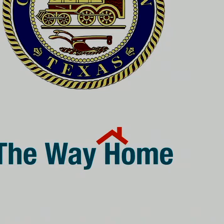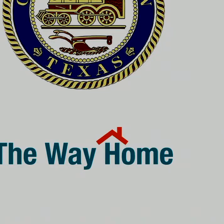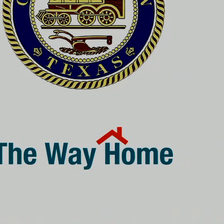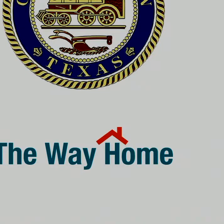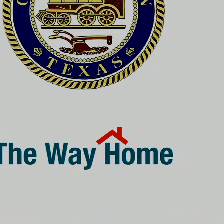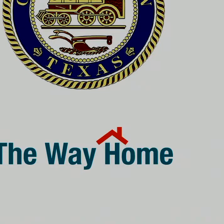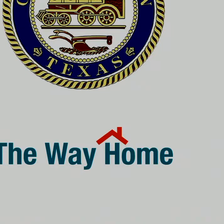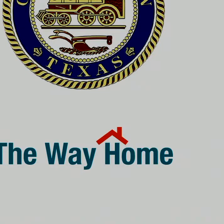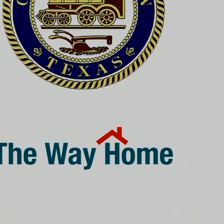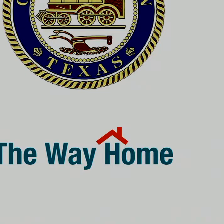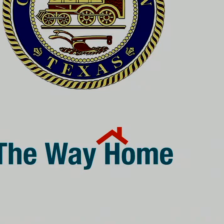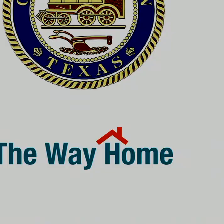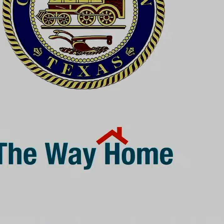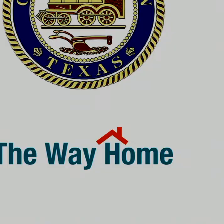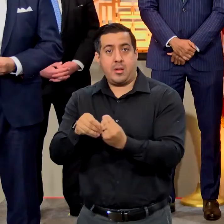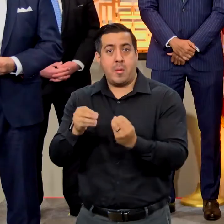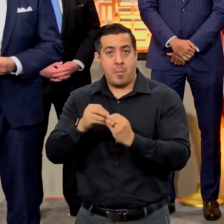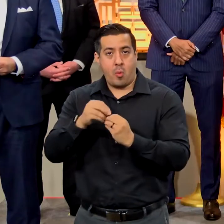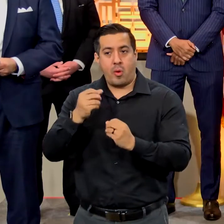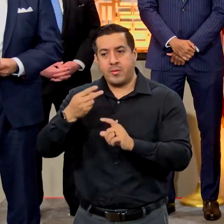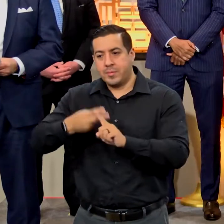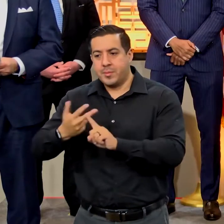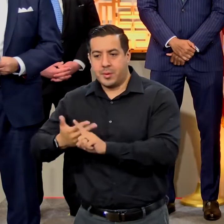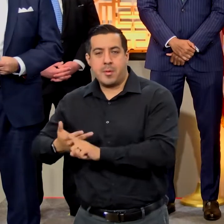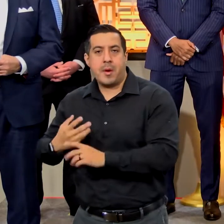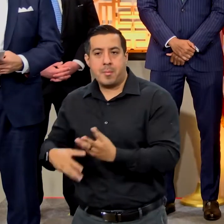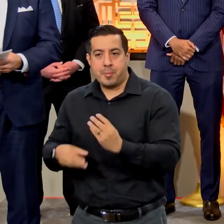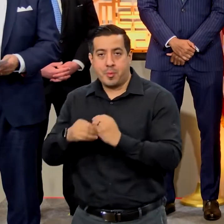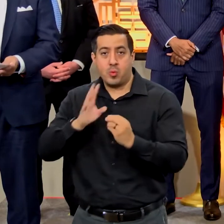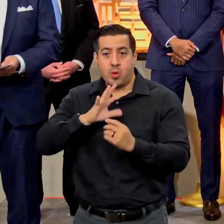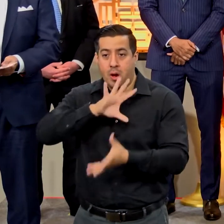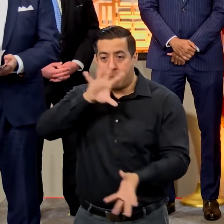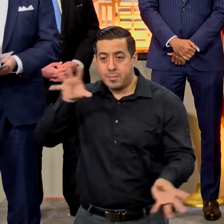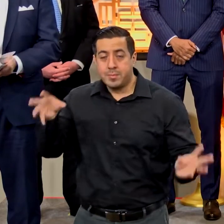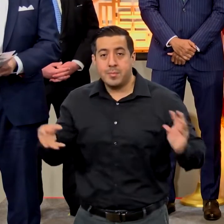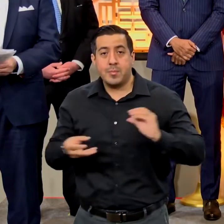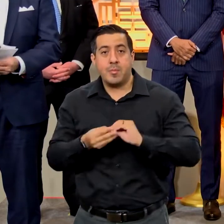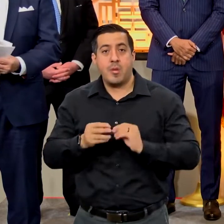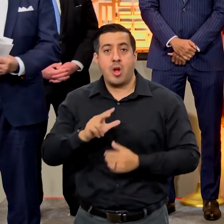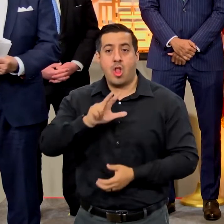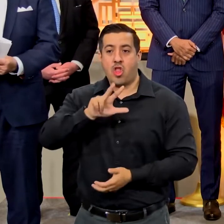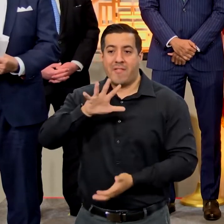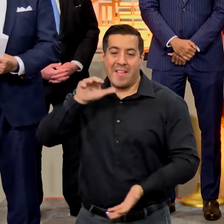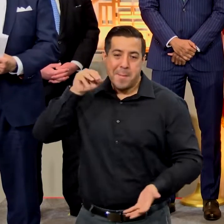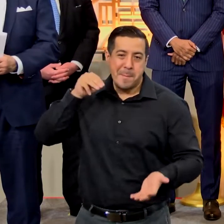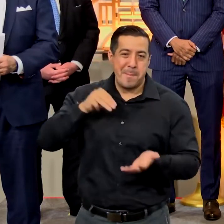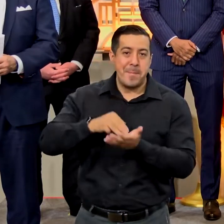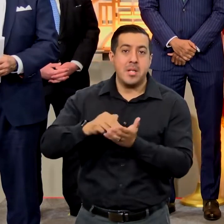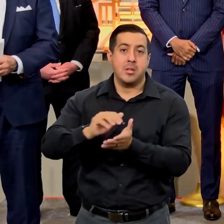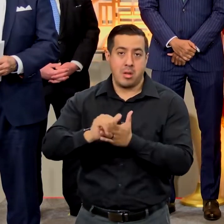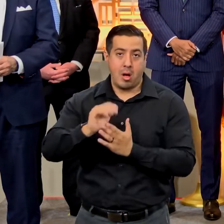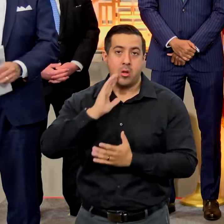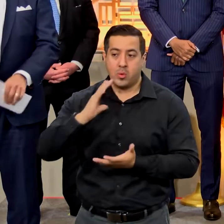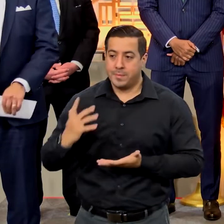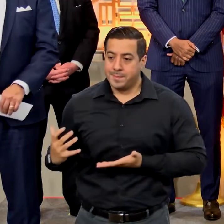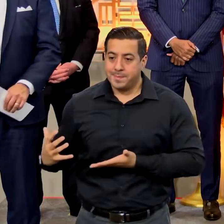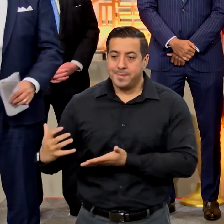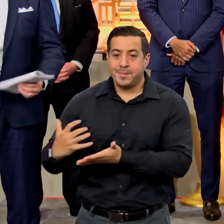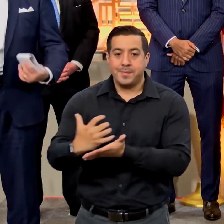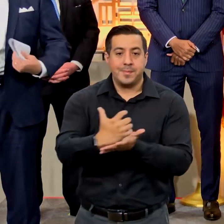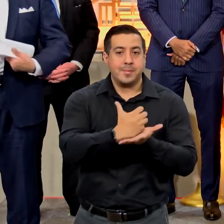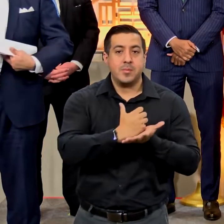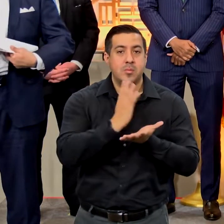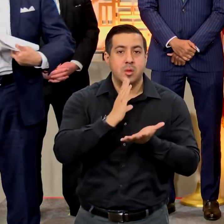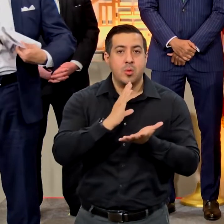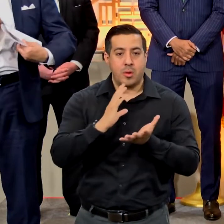additional items to Council over the coming months, totaling more than $35 million that will be collectively combined